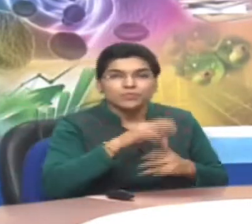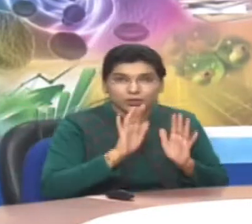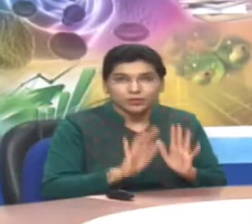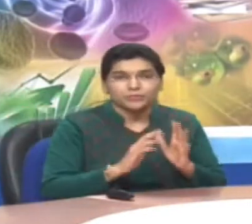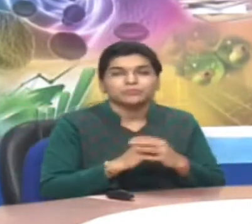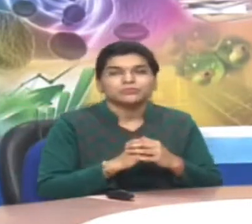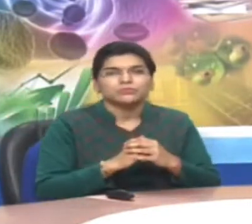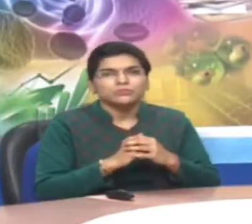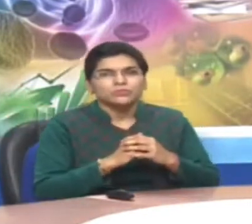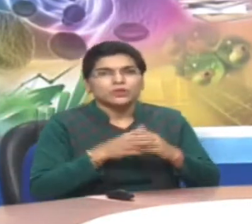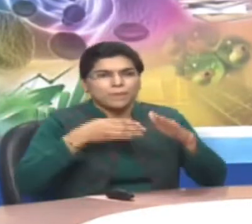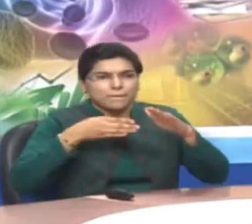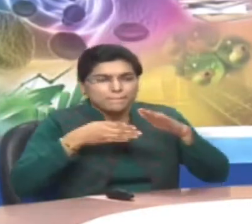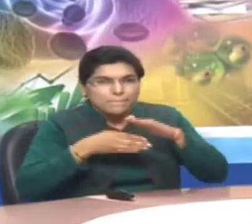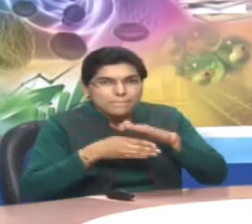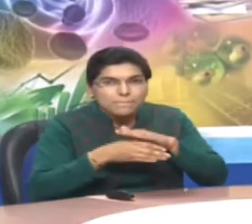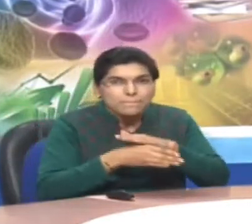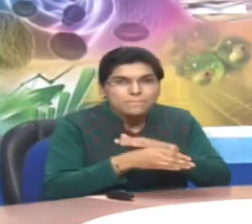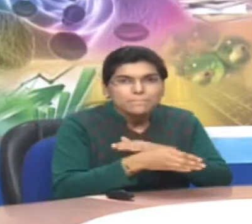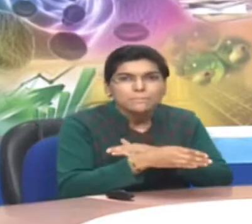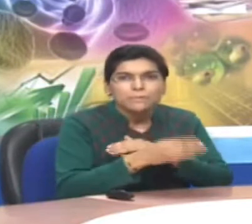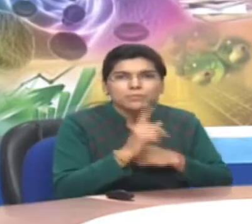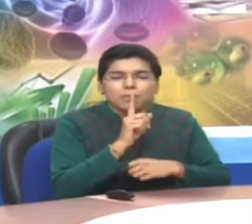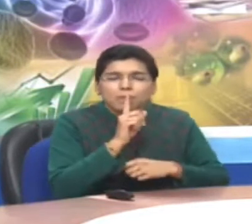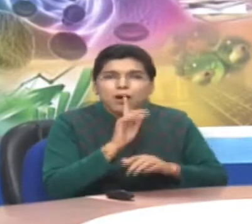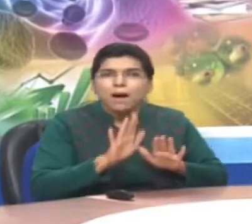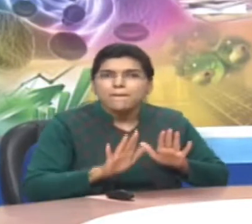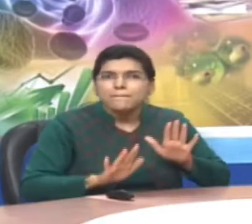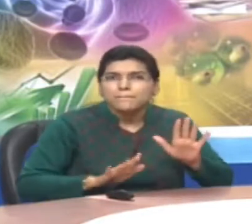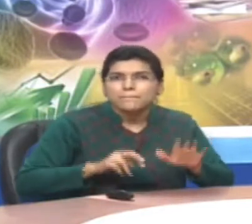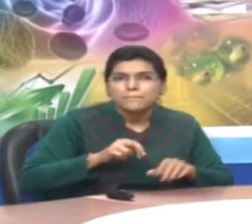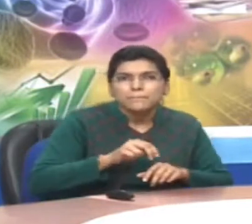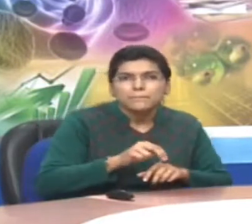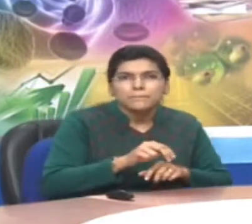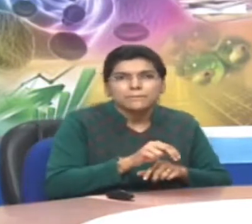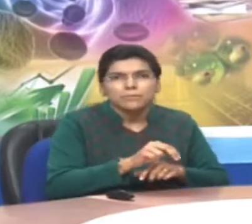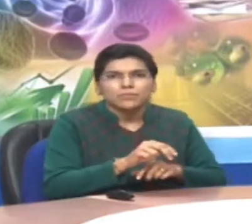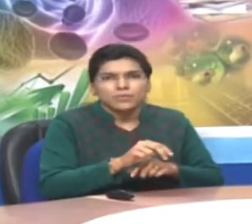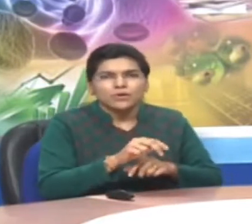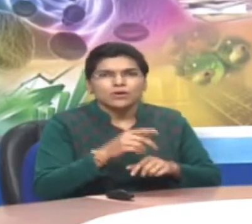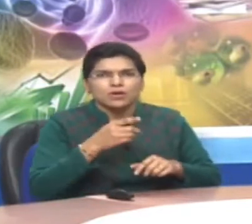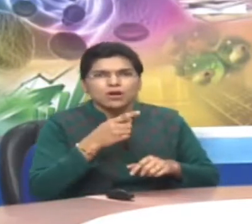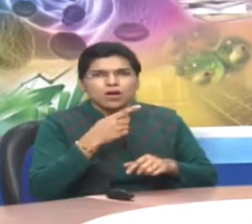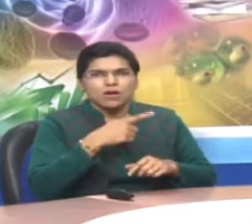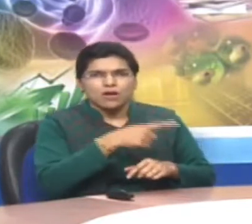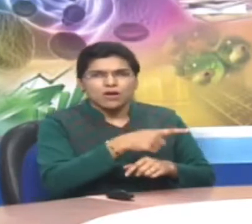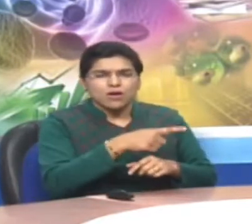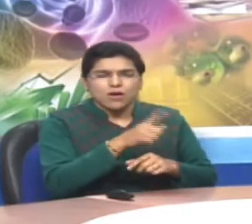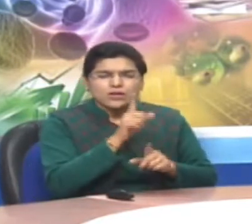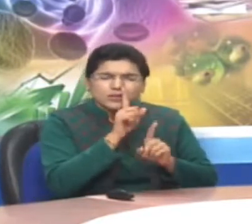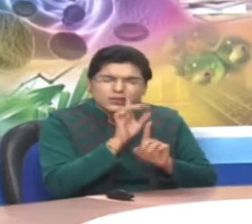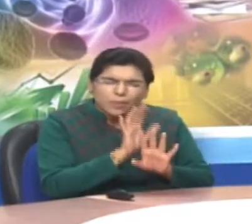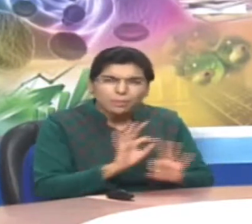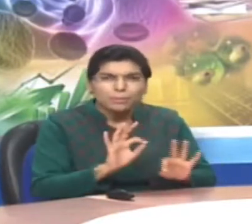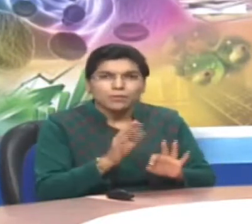thus is engaged, another man, similar in build to